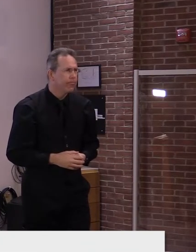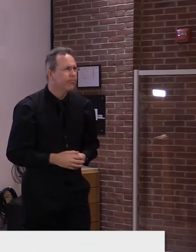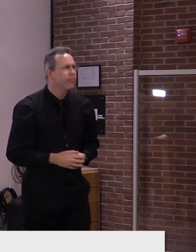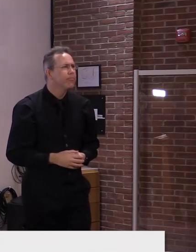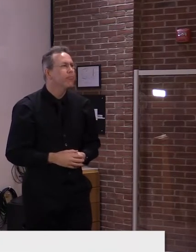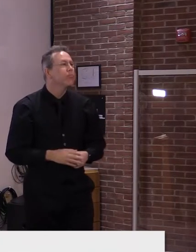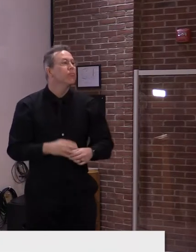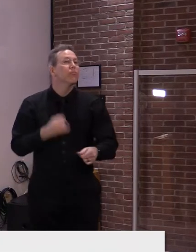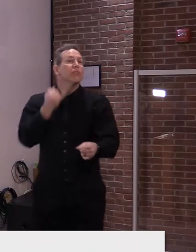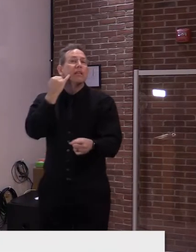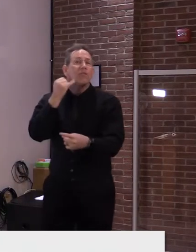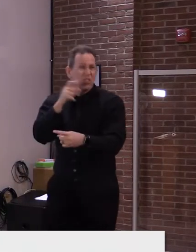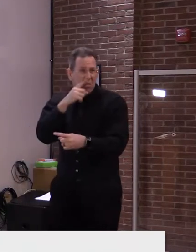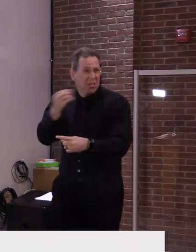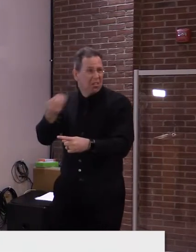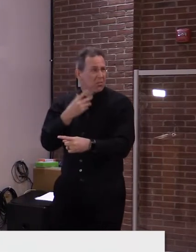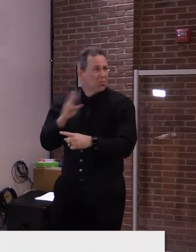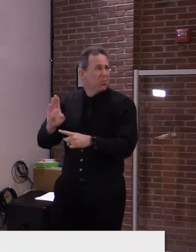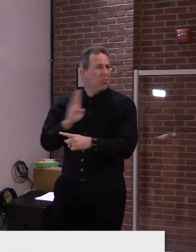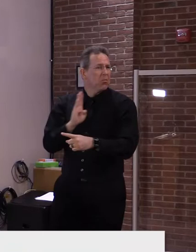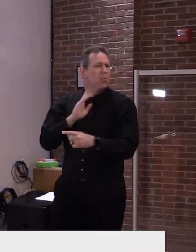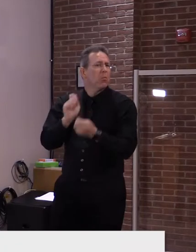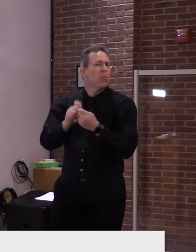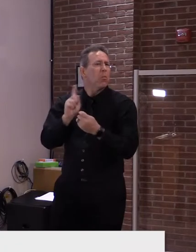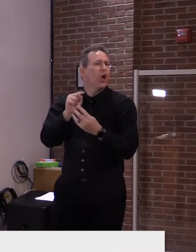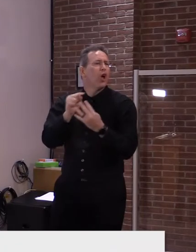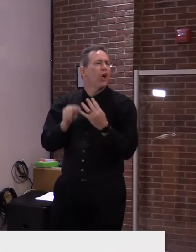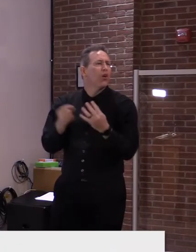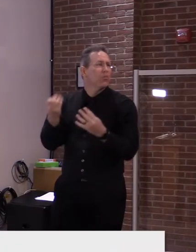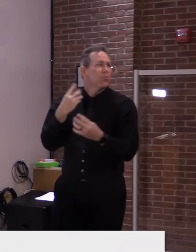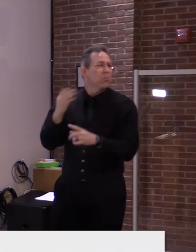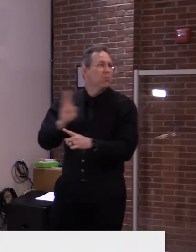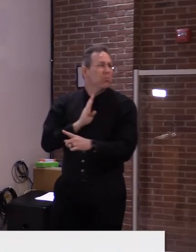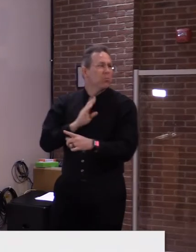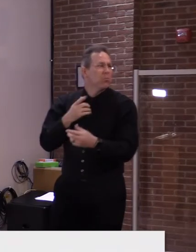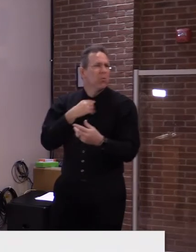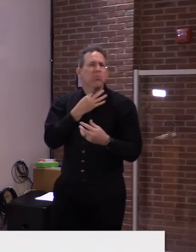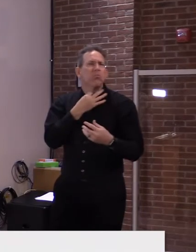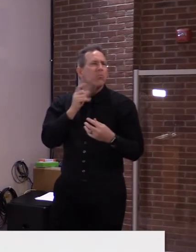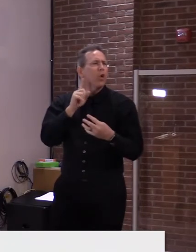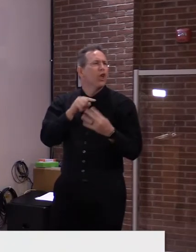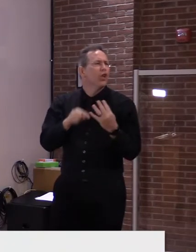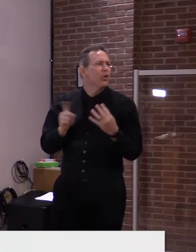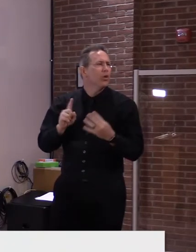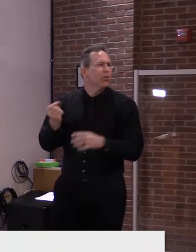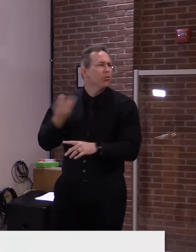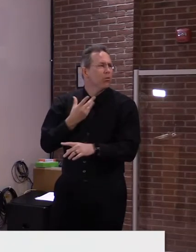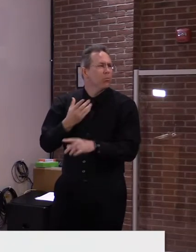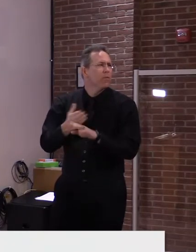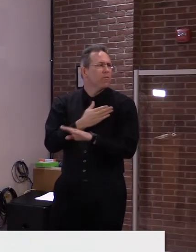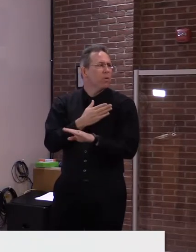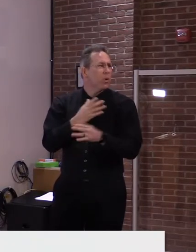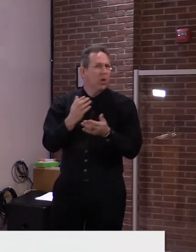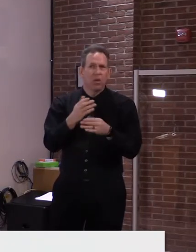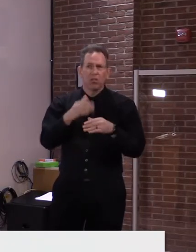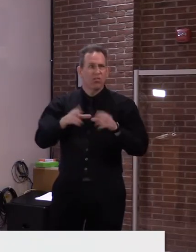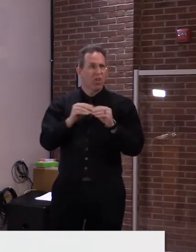that along in case we want to try to do a follow-up question before the end of the press conference, that'd be great. Maybe, Governor.